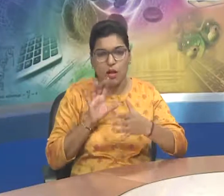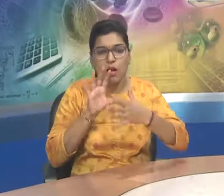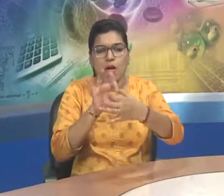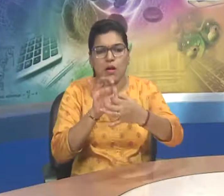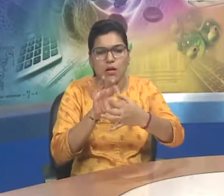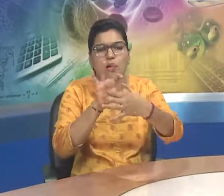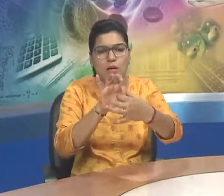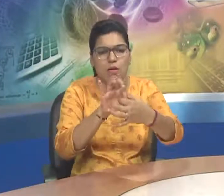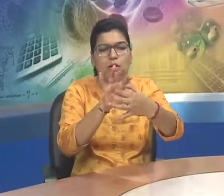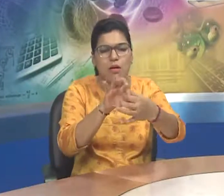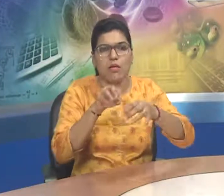Interconnected,